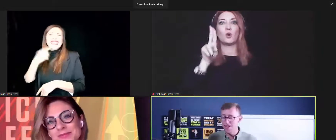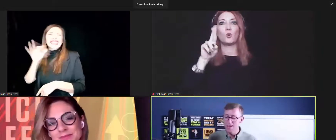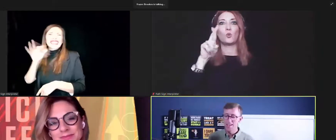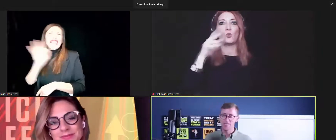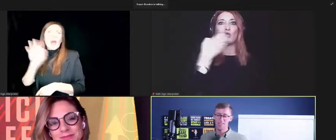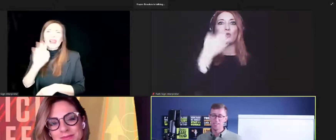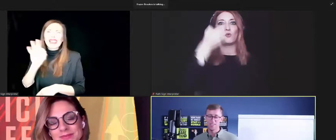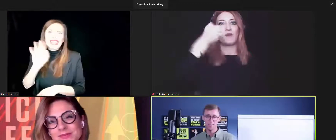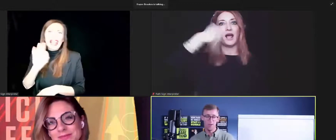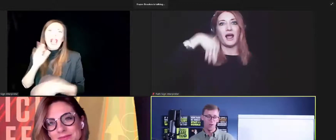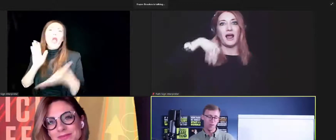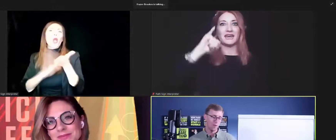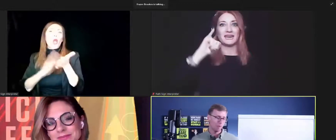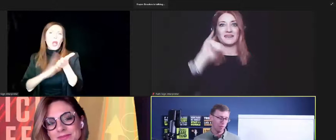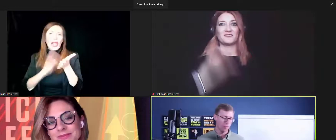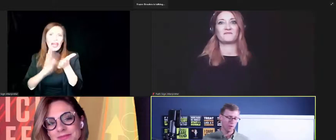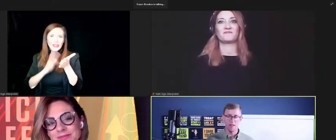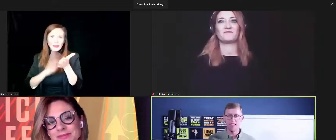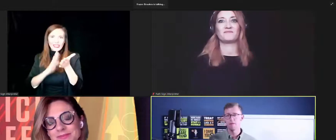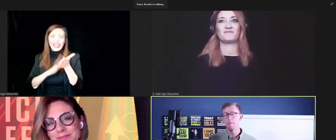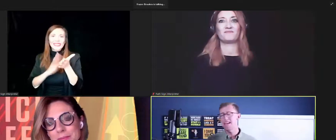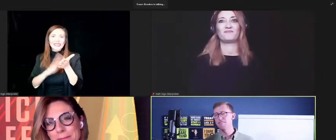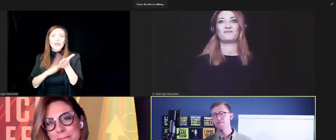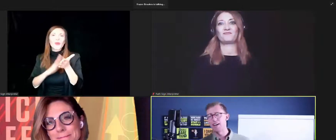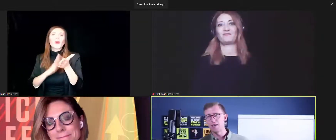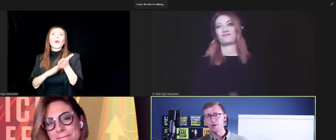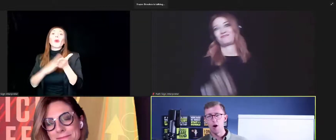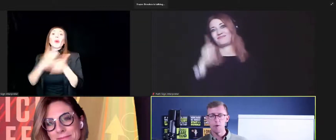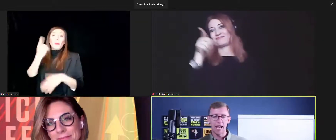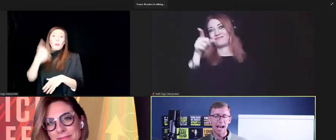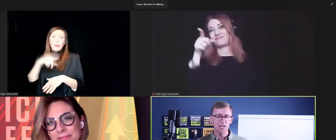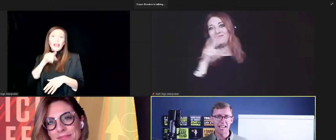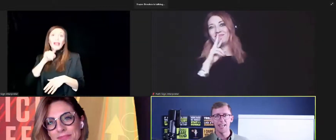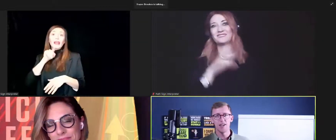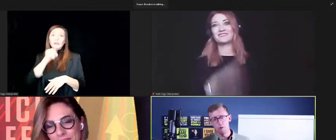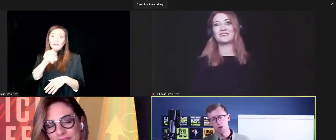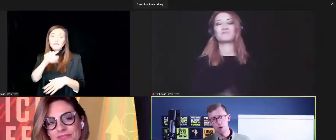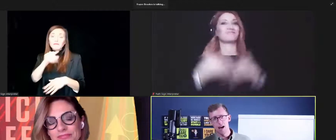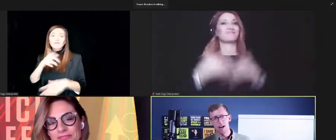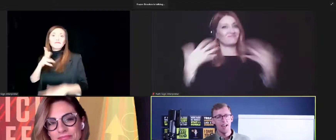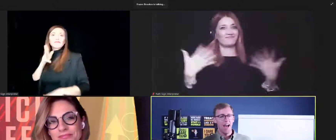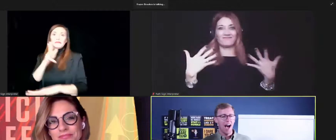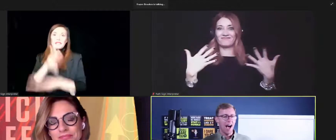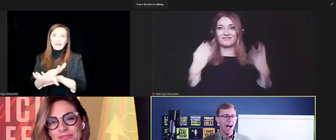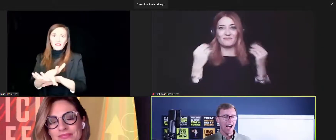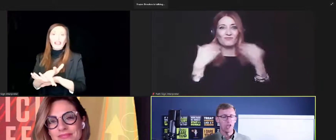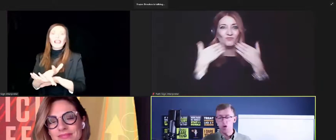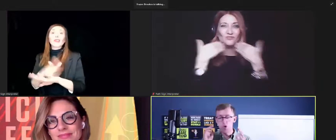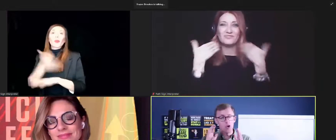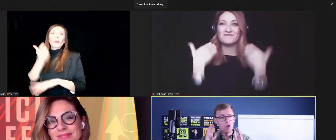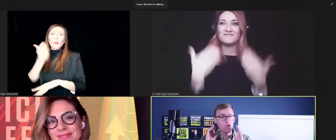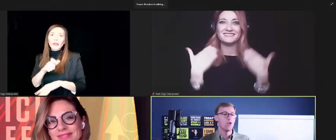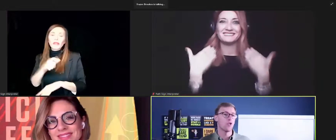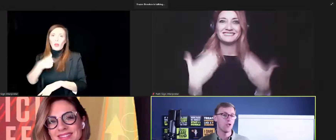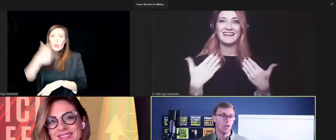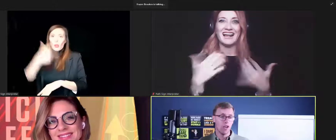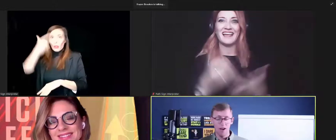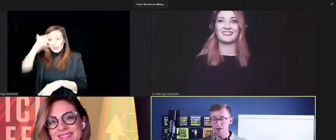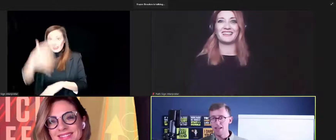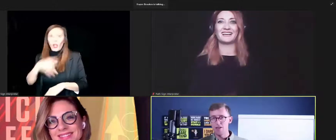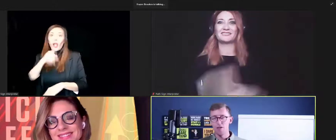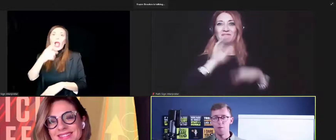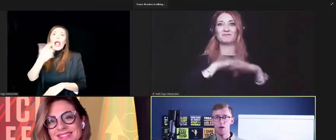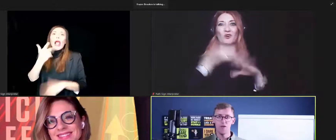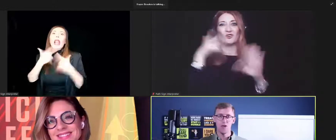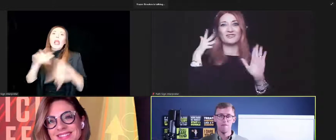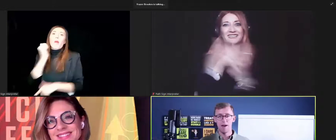to your mother tongue as well. That's amazing value, and I hope you guys are taking notes as well. And huge